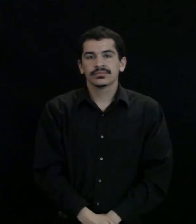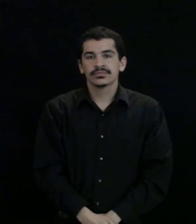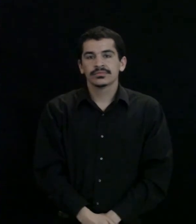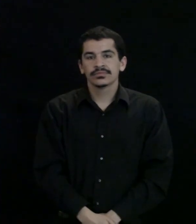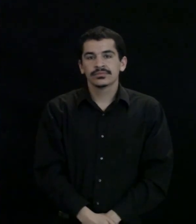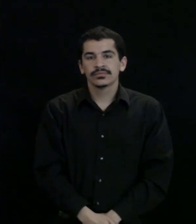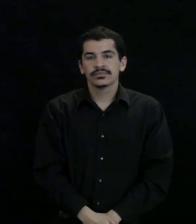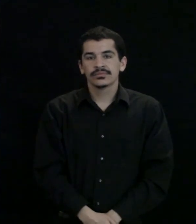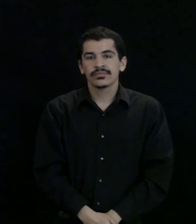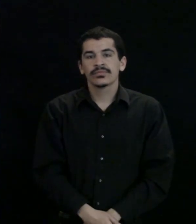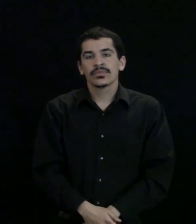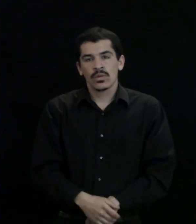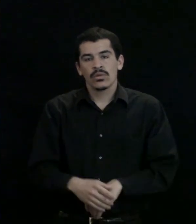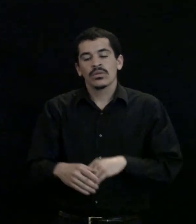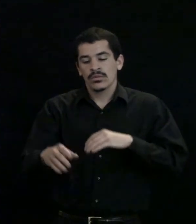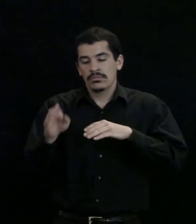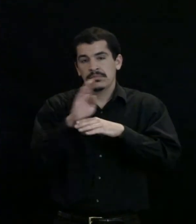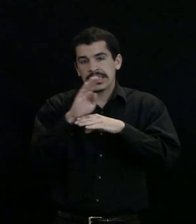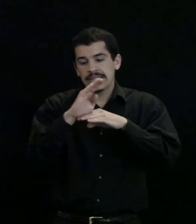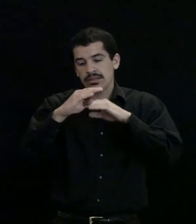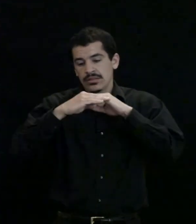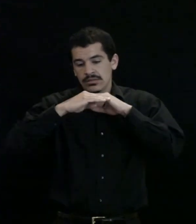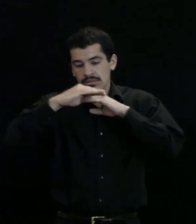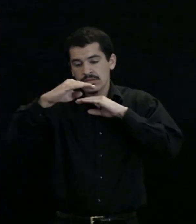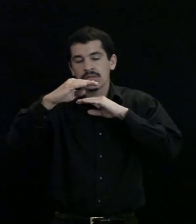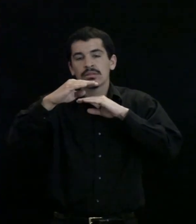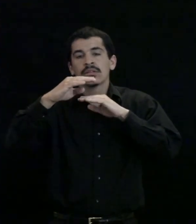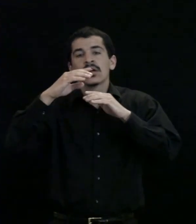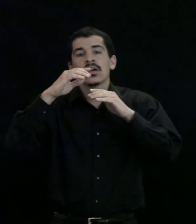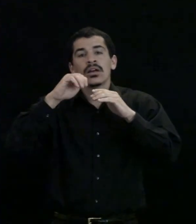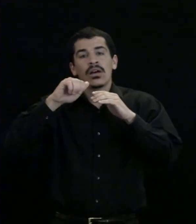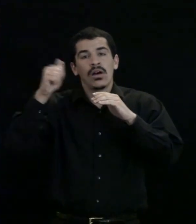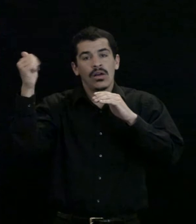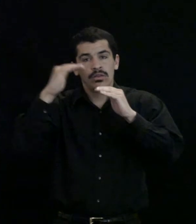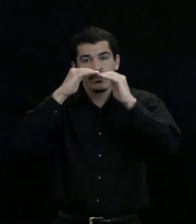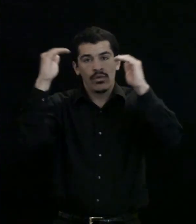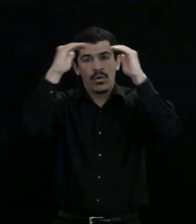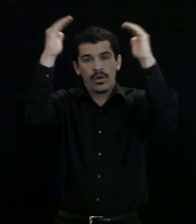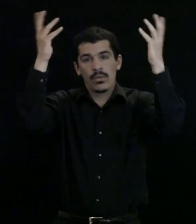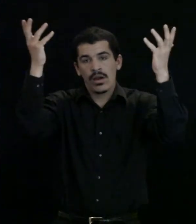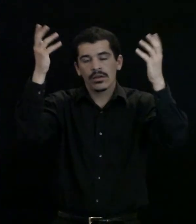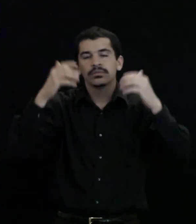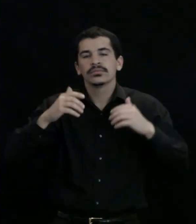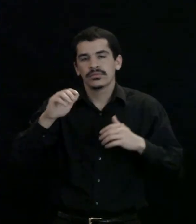with residential apartments on the upper levels.